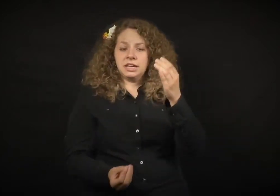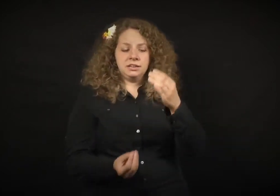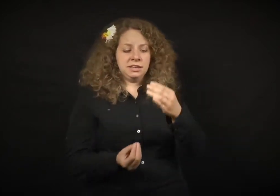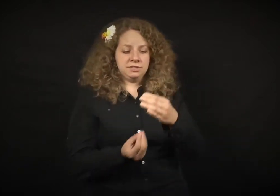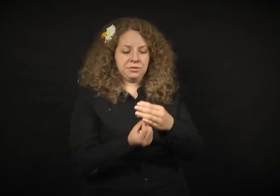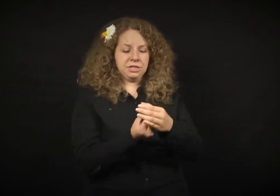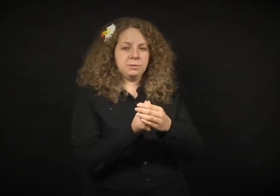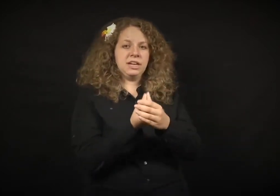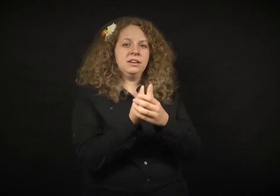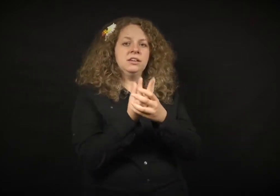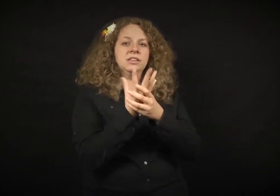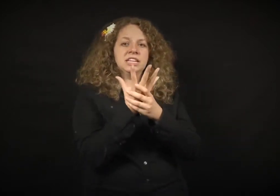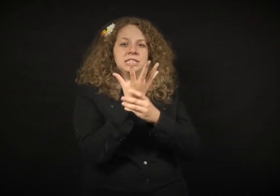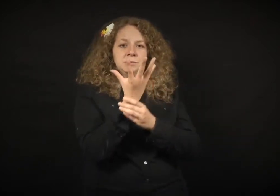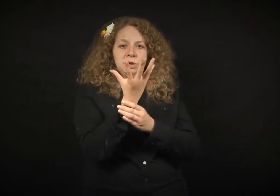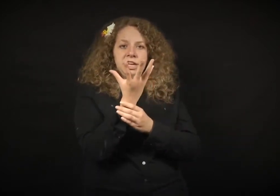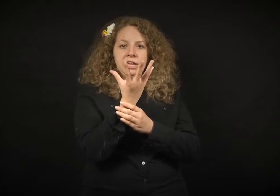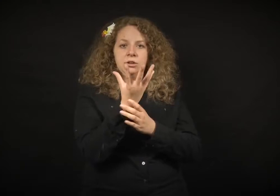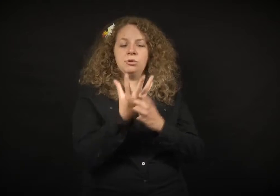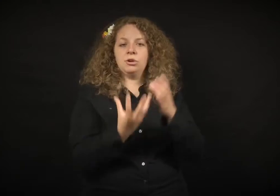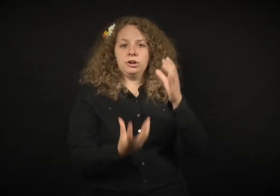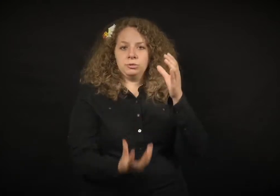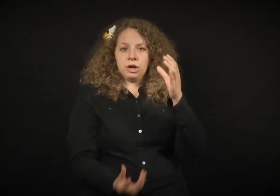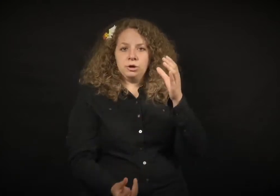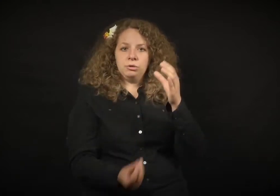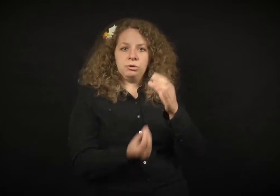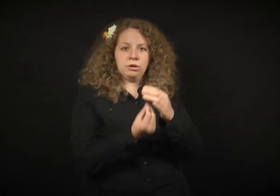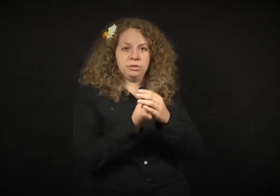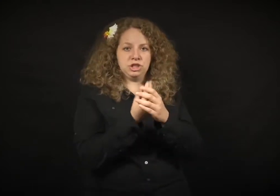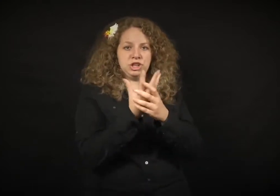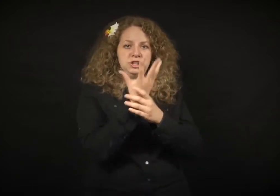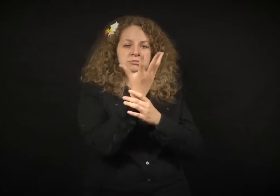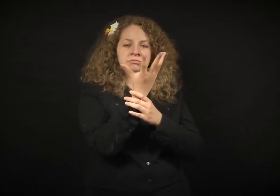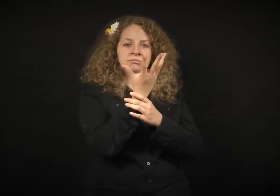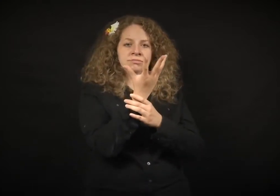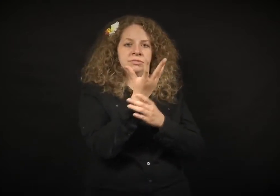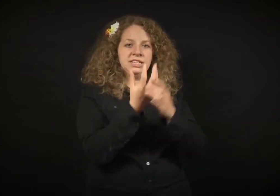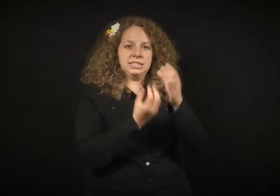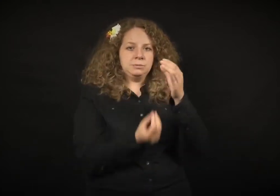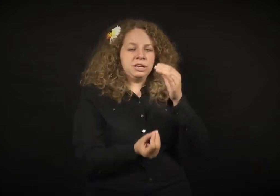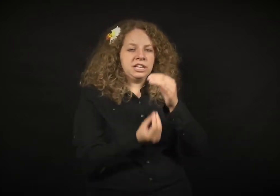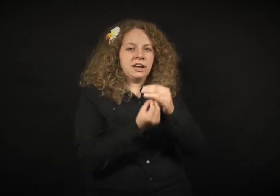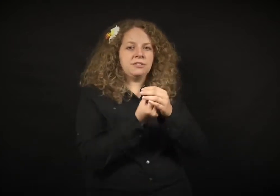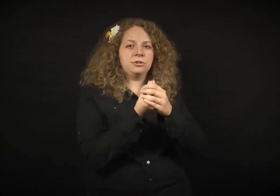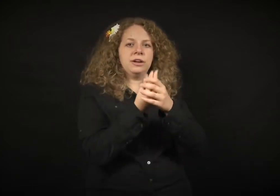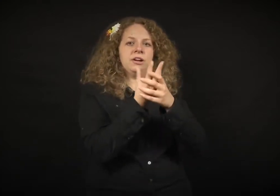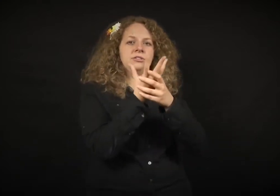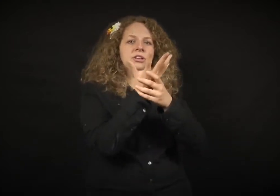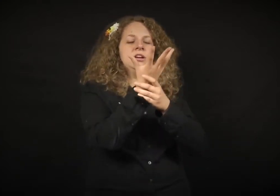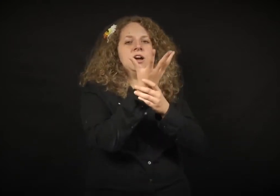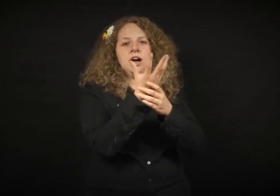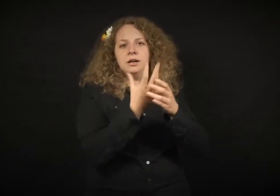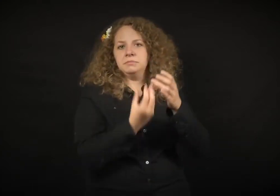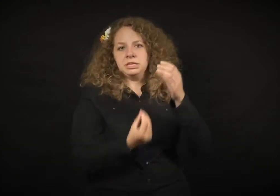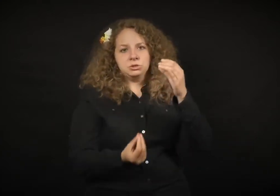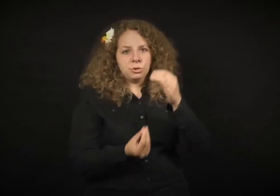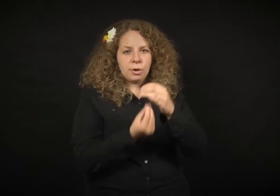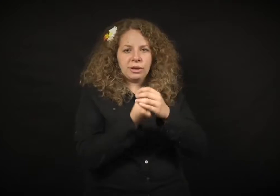sign if done this way, like spring or grow or mature. It's springing out of the ground. He's growing